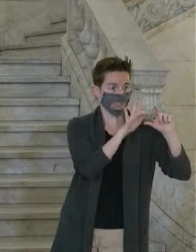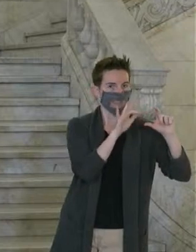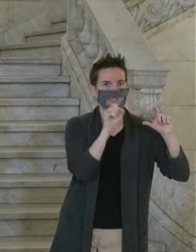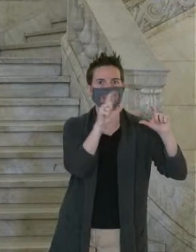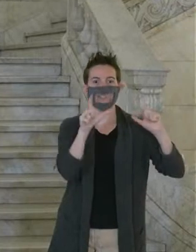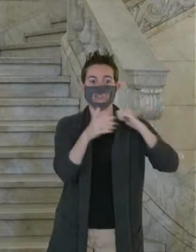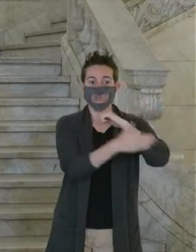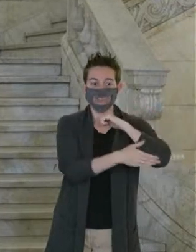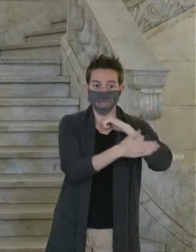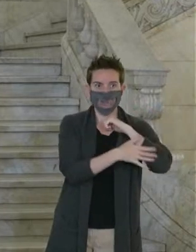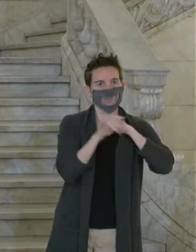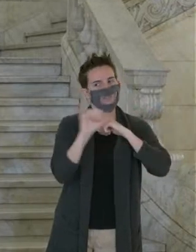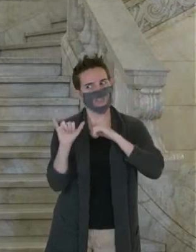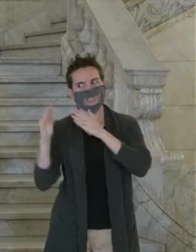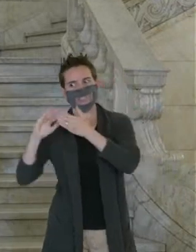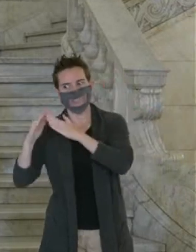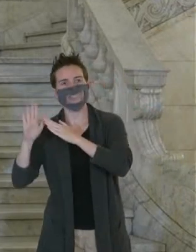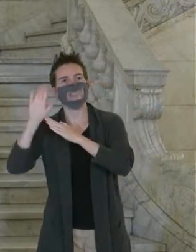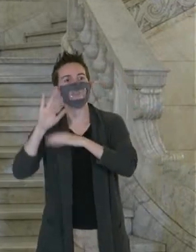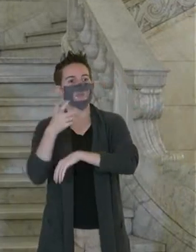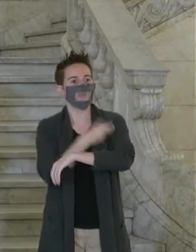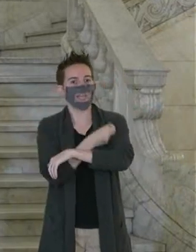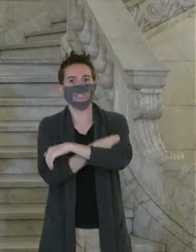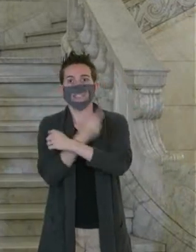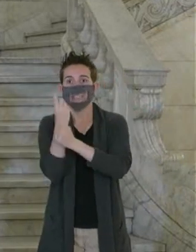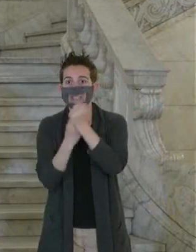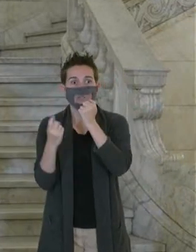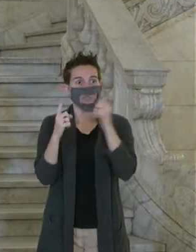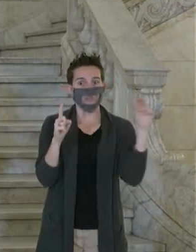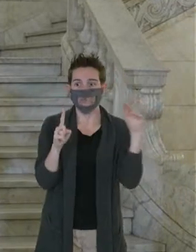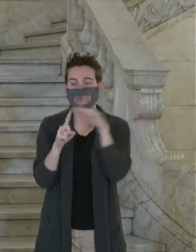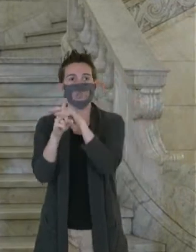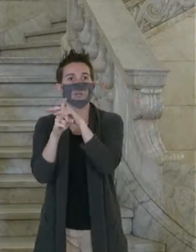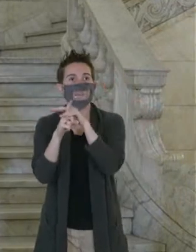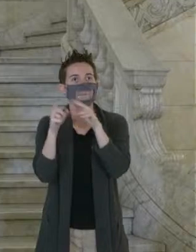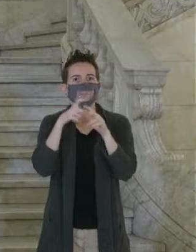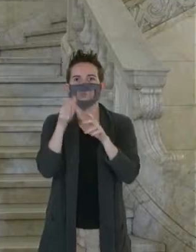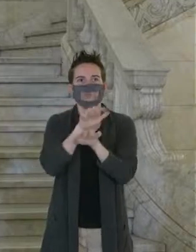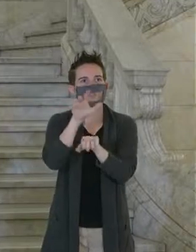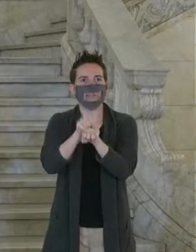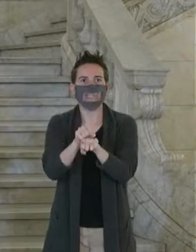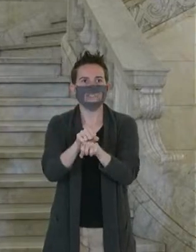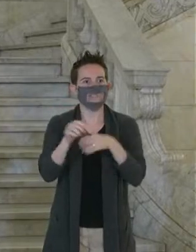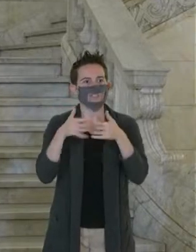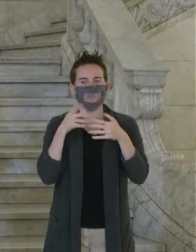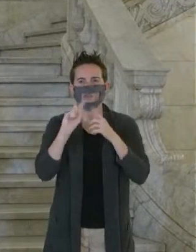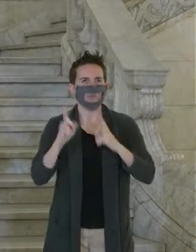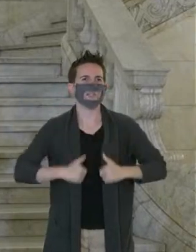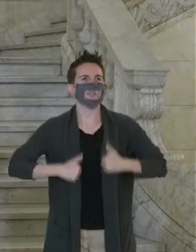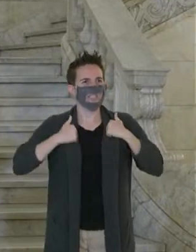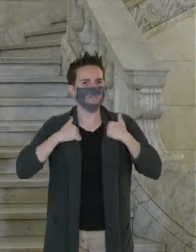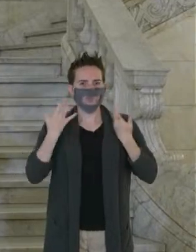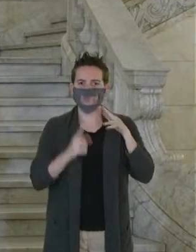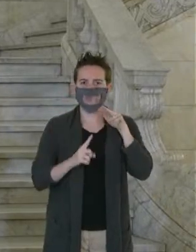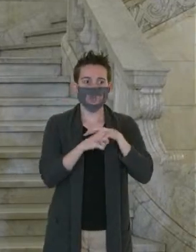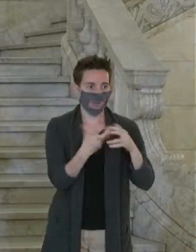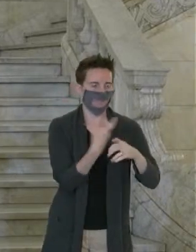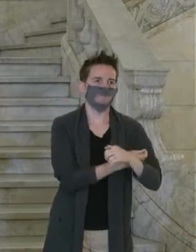like in St. Louis City, we'll vaccinate anyone who can make it to one of our vaccine locations, no matter where you live.